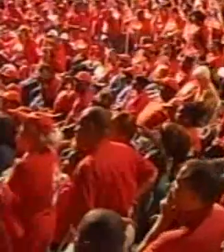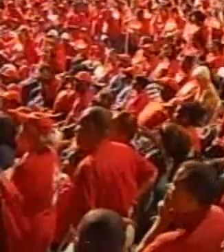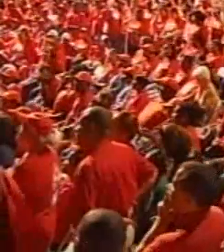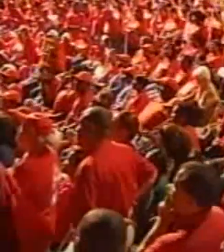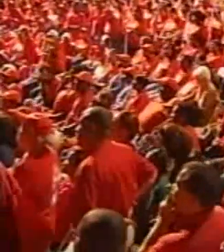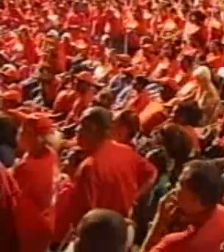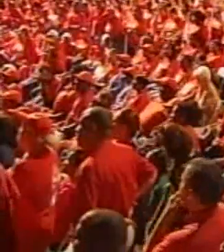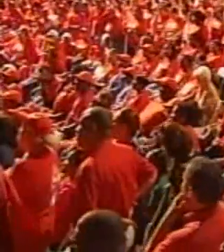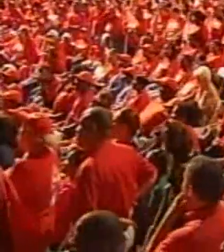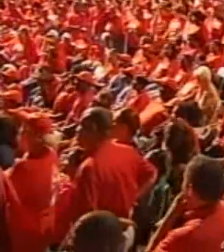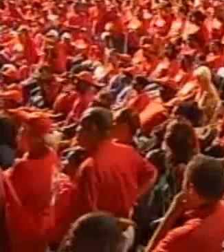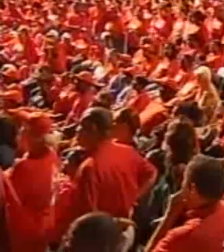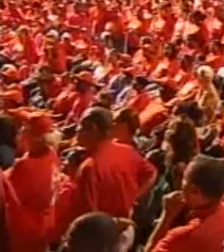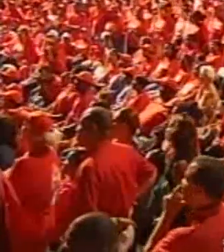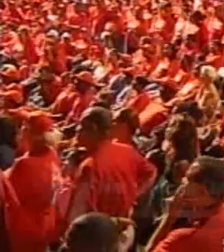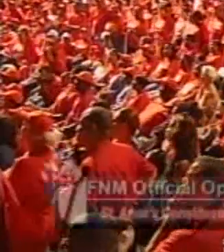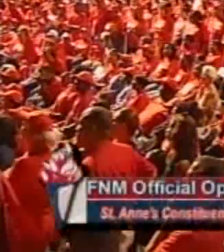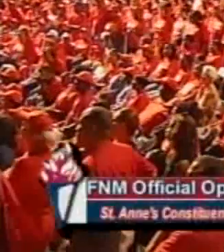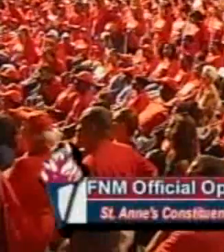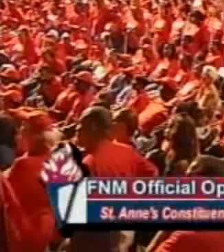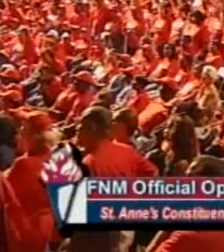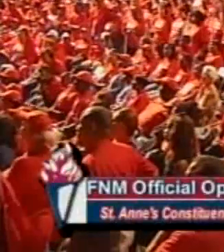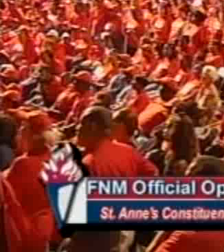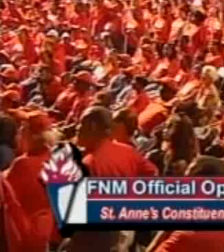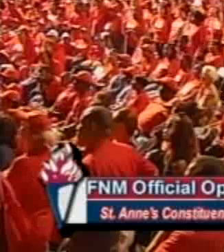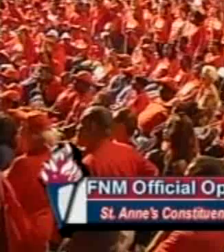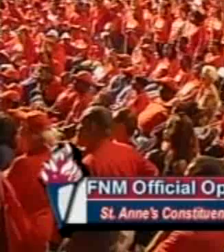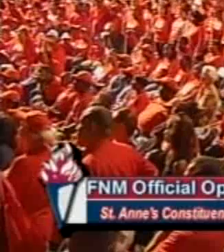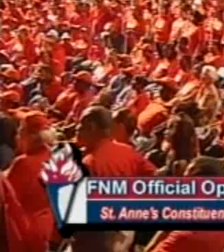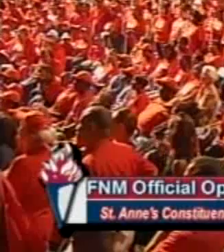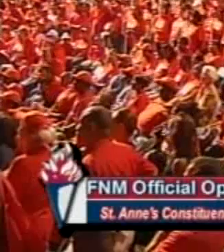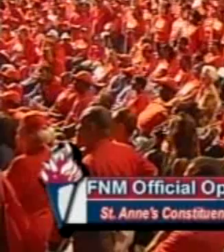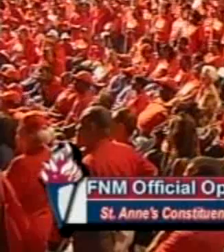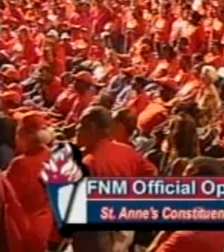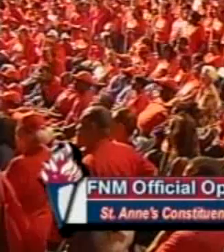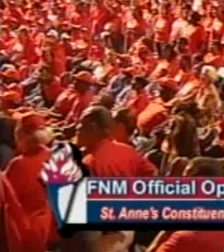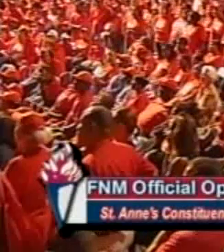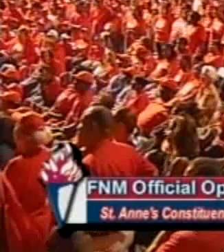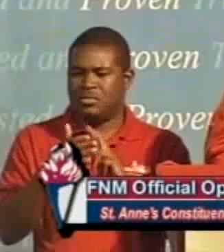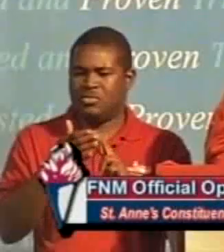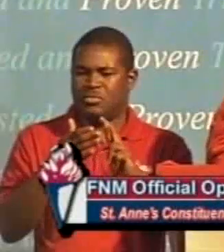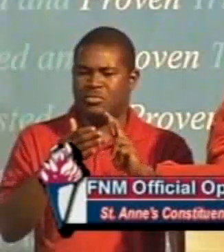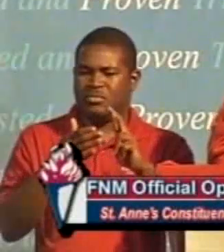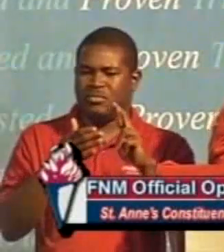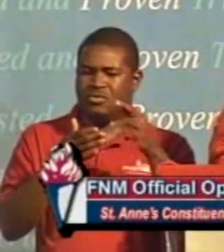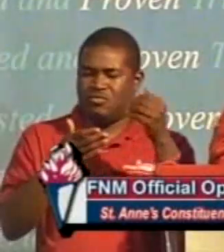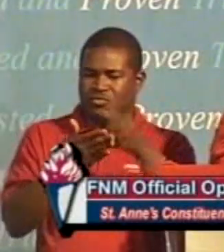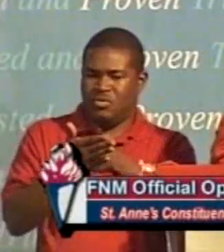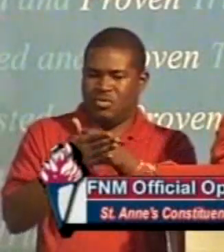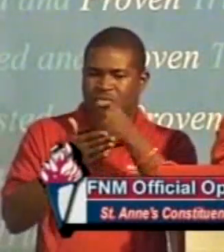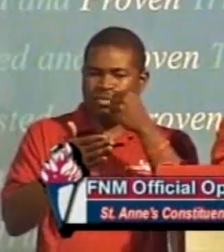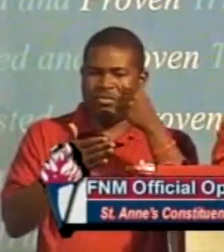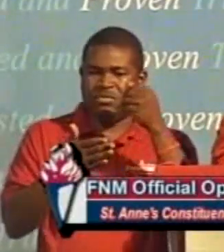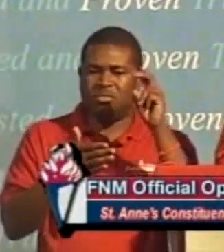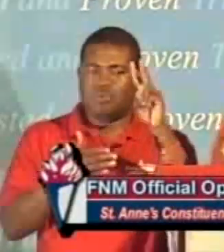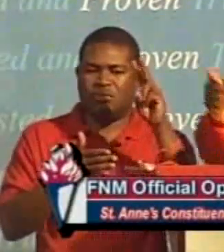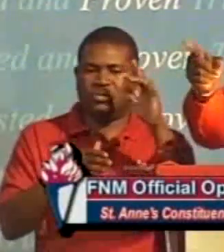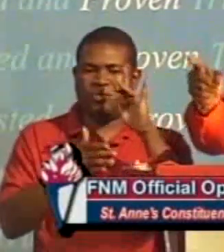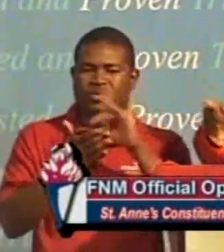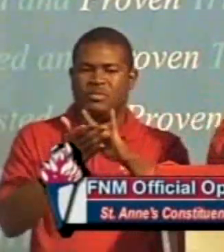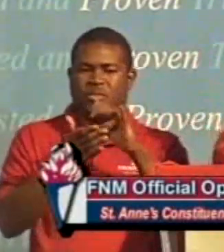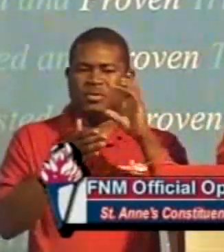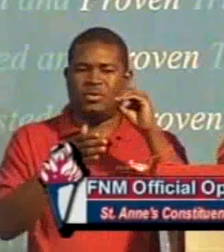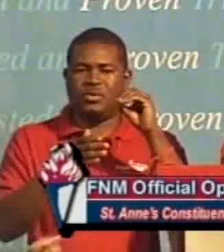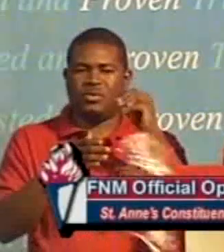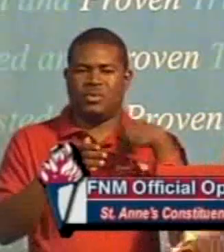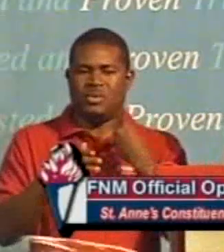They tell us that, you know, that they're going to have Urban Renewal 2.0. Well, we can deliver Urban Renewal